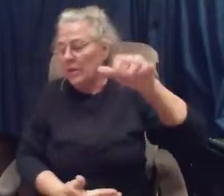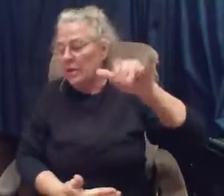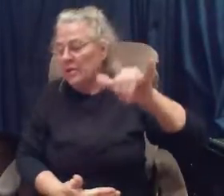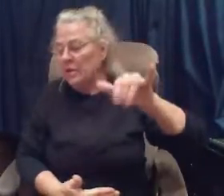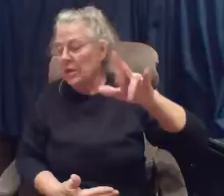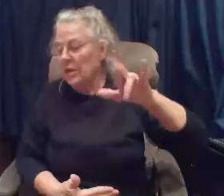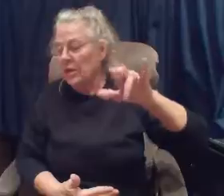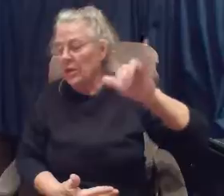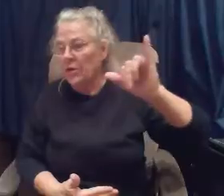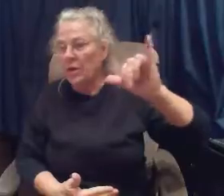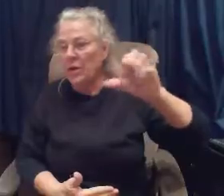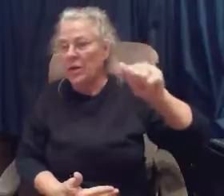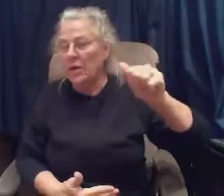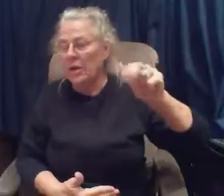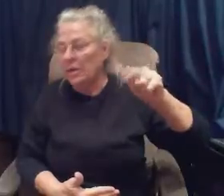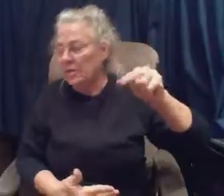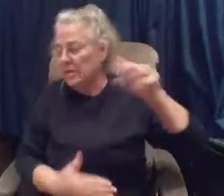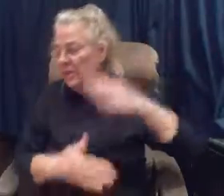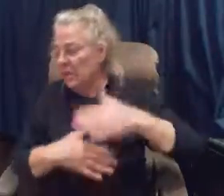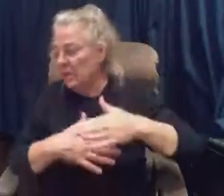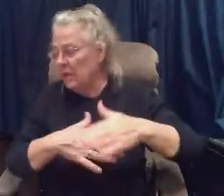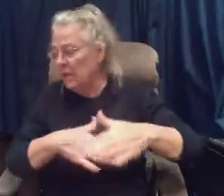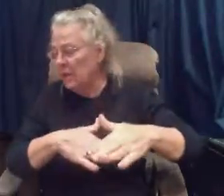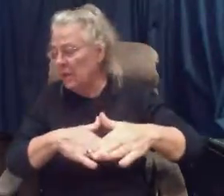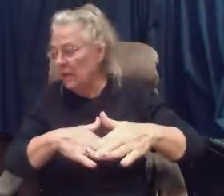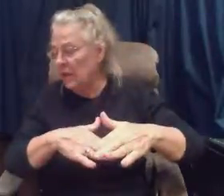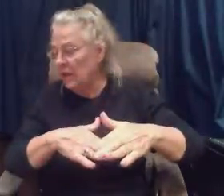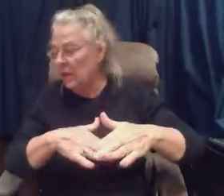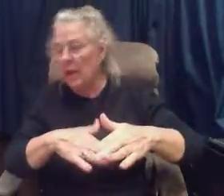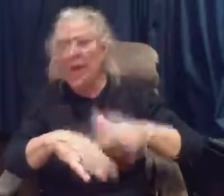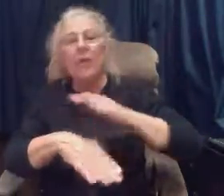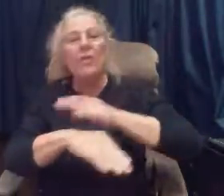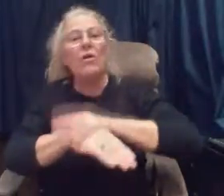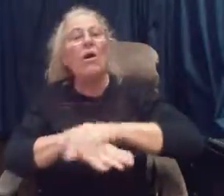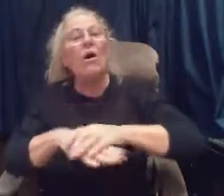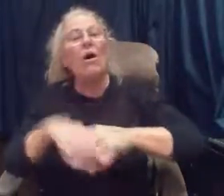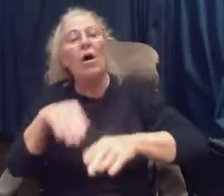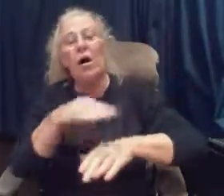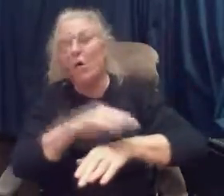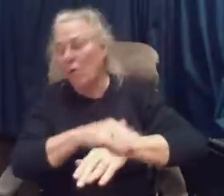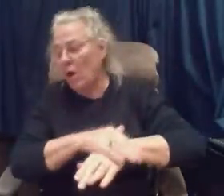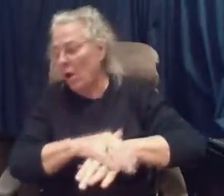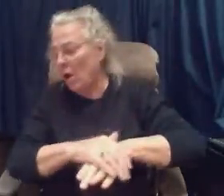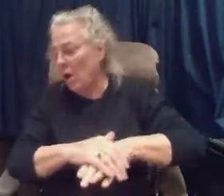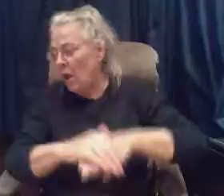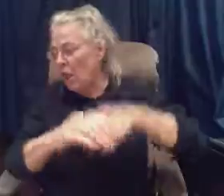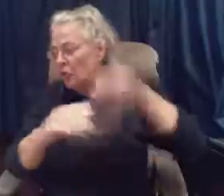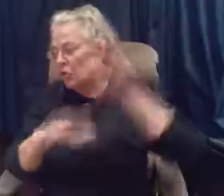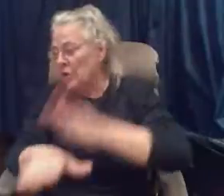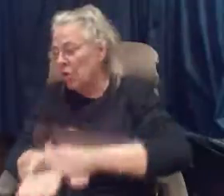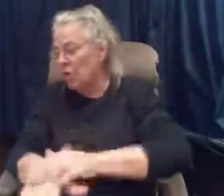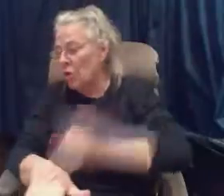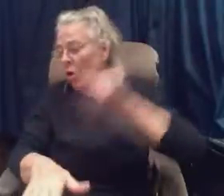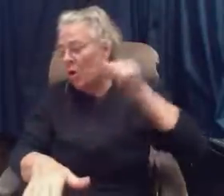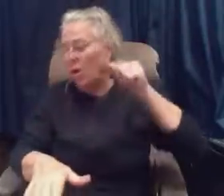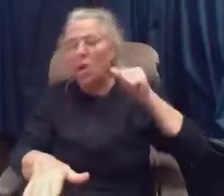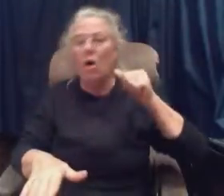the Syrian sea, the gracious